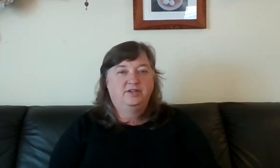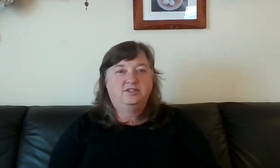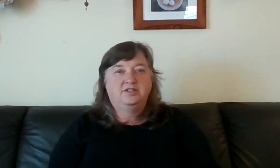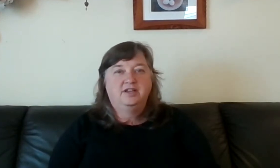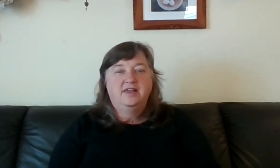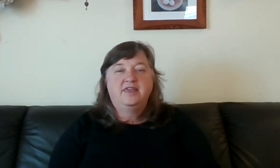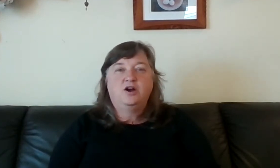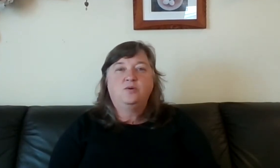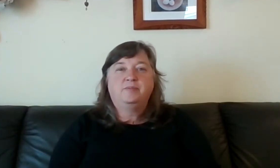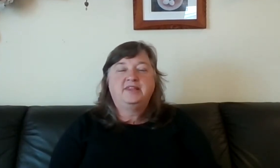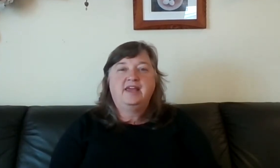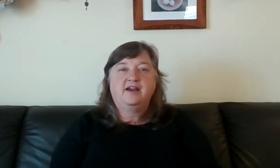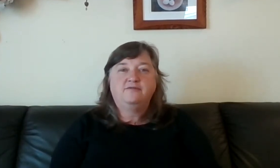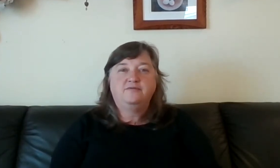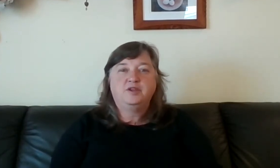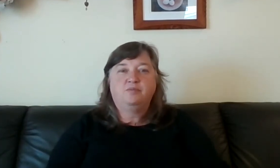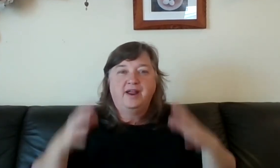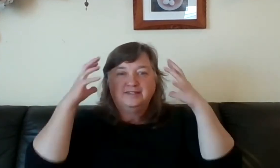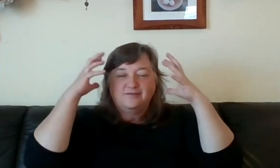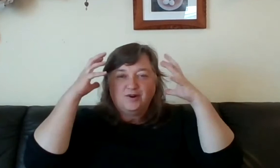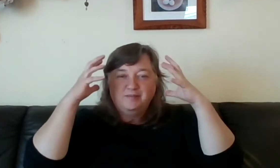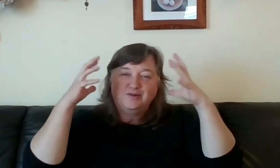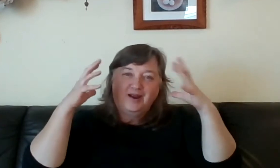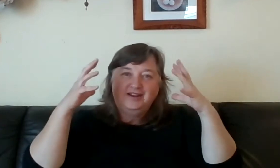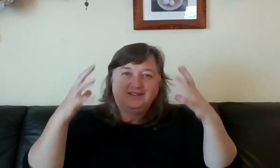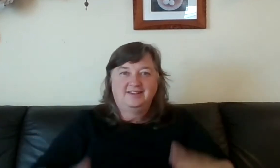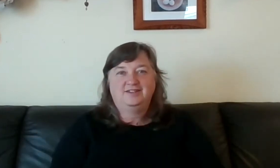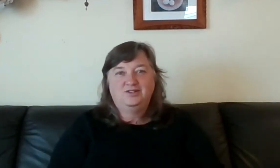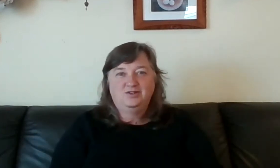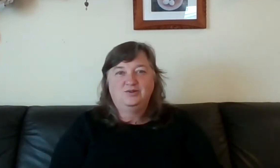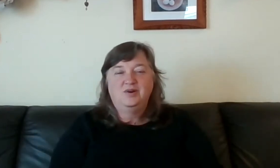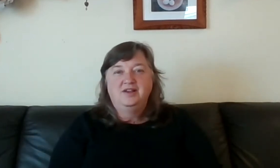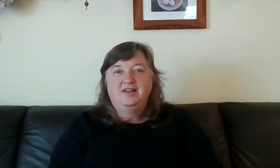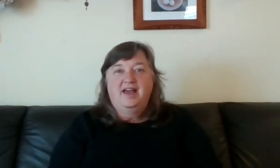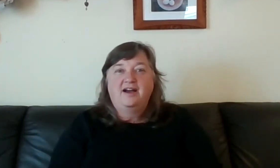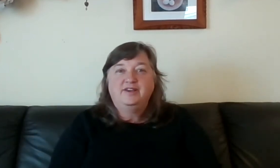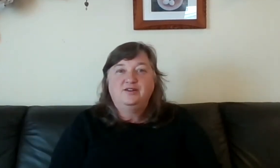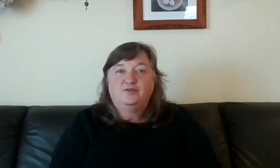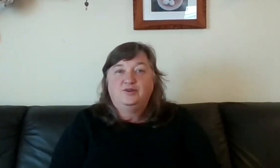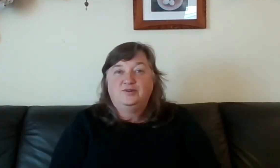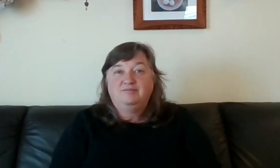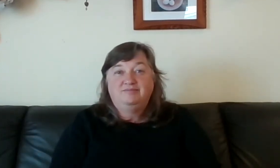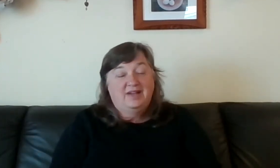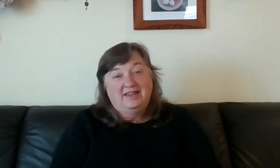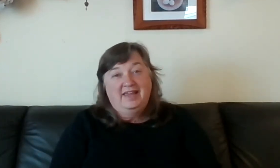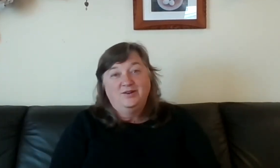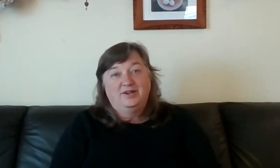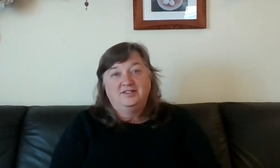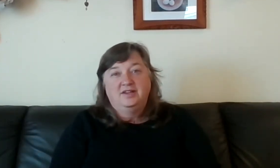language. But they have, their brains have already been arranged into having a full language.